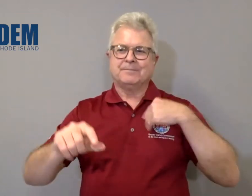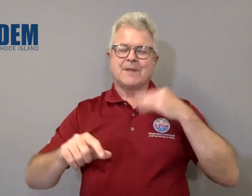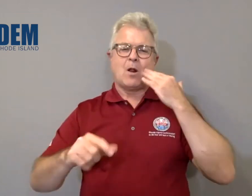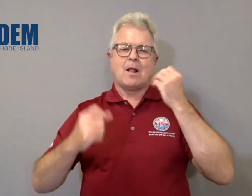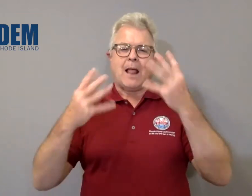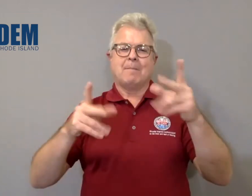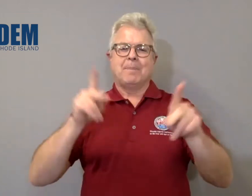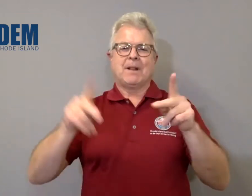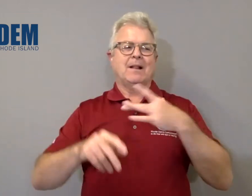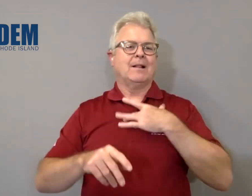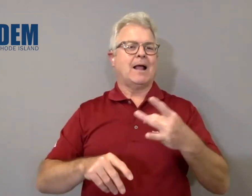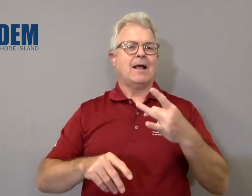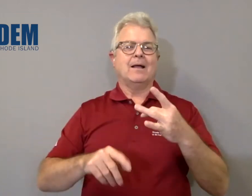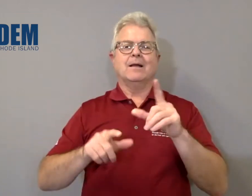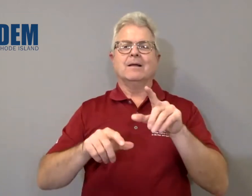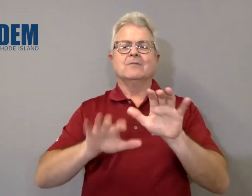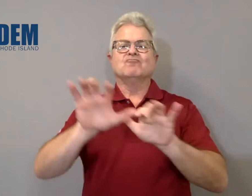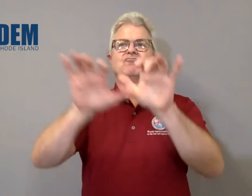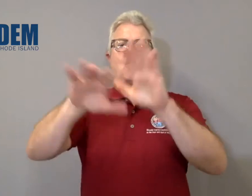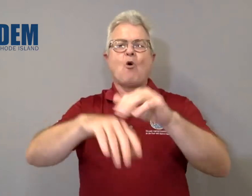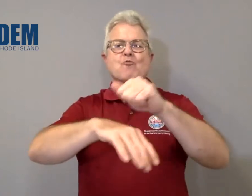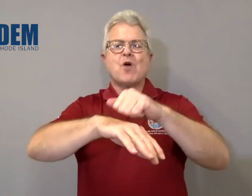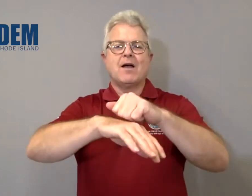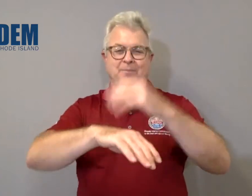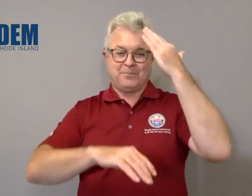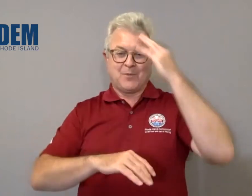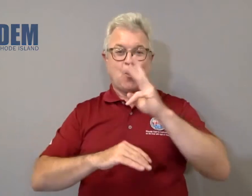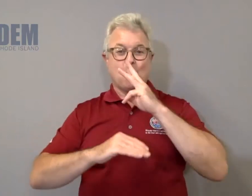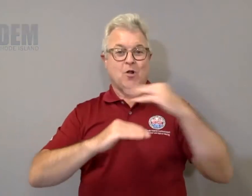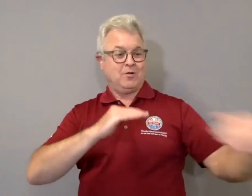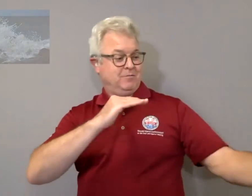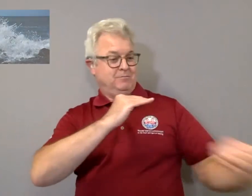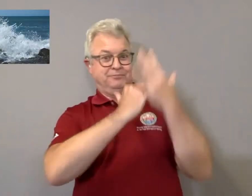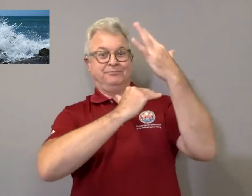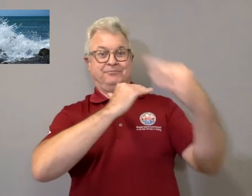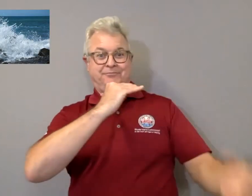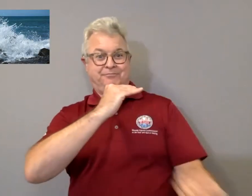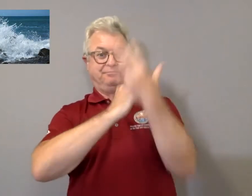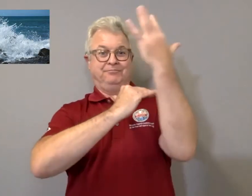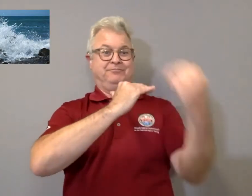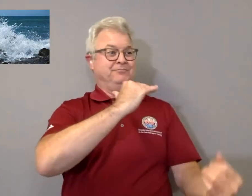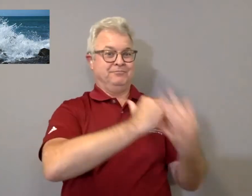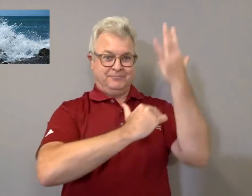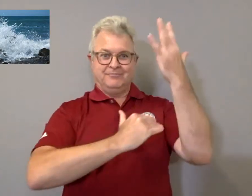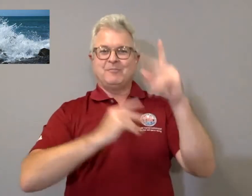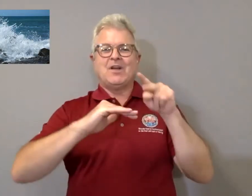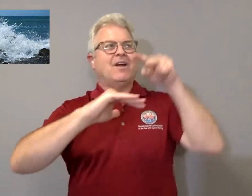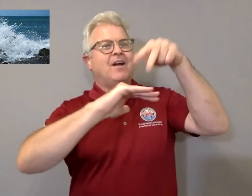The Department of Emergency Management is asking people to not climb on the rocks along